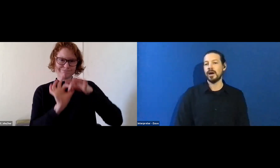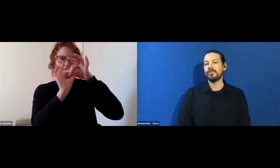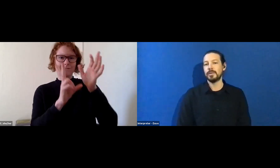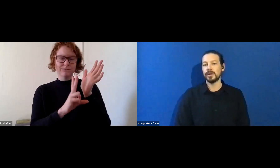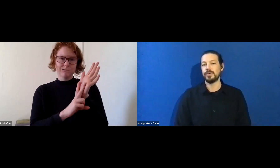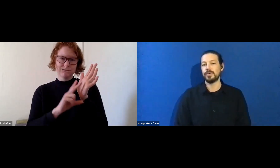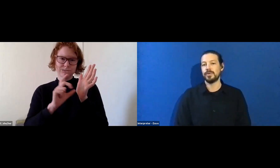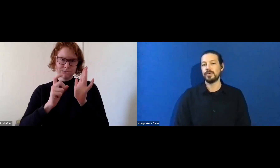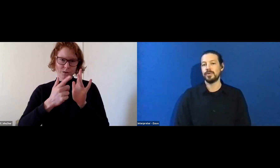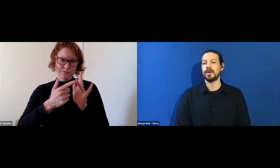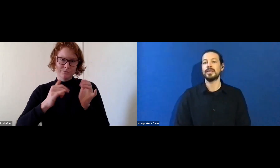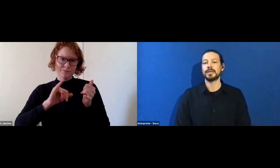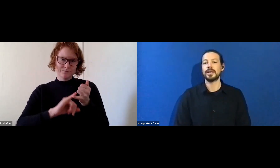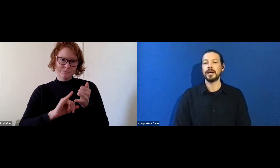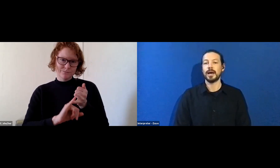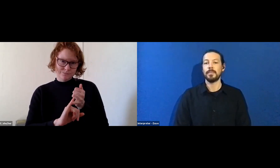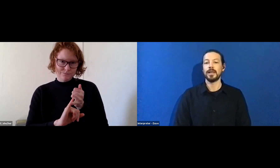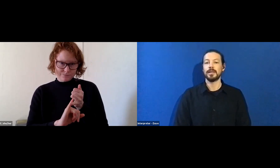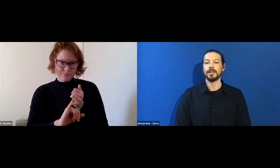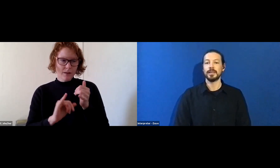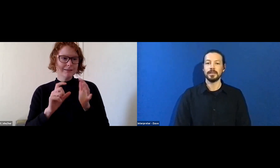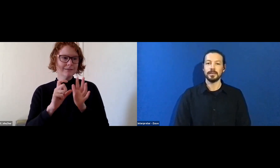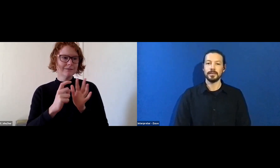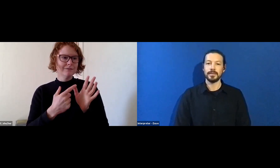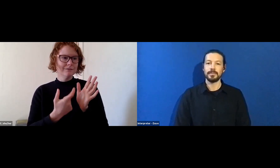And if you're unfamiliar with the organisation, there is a